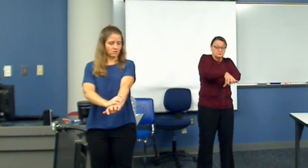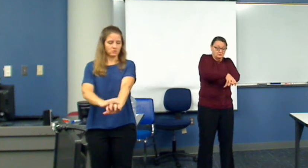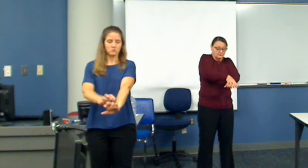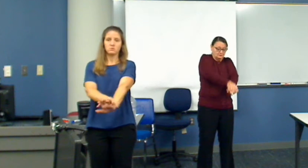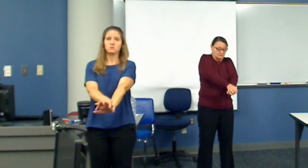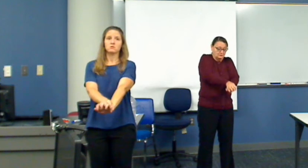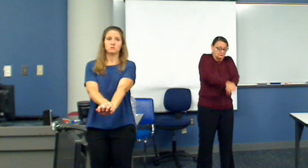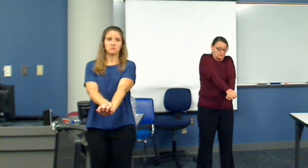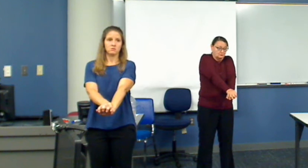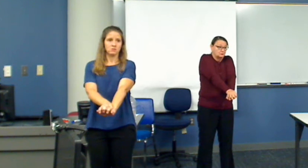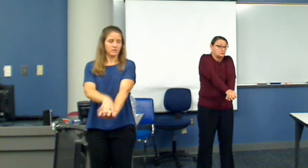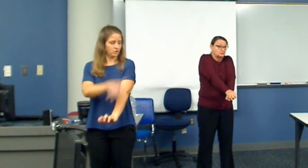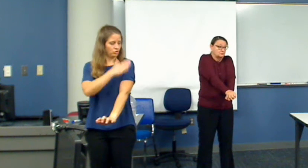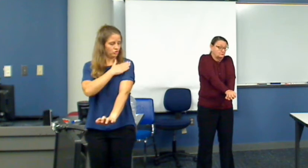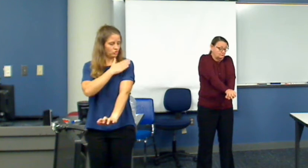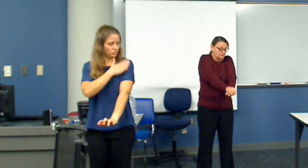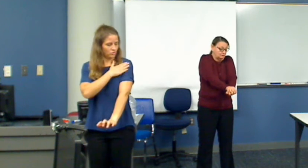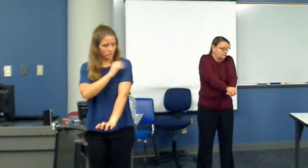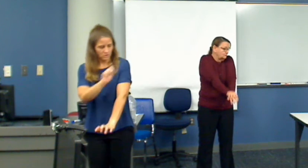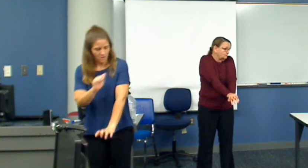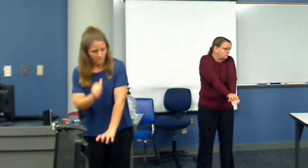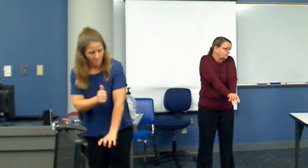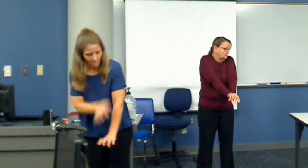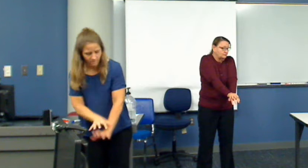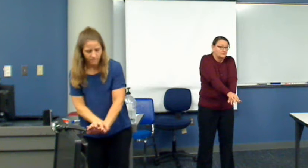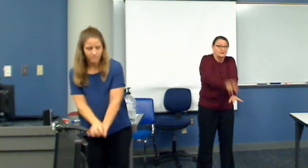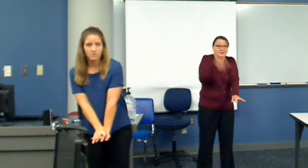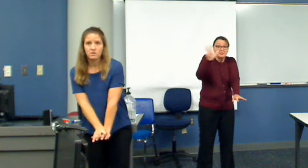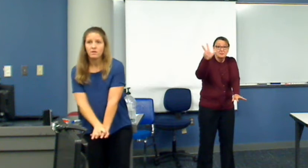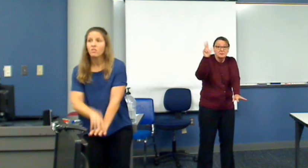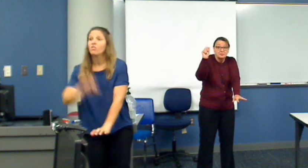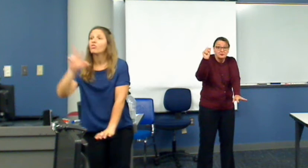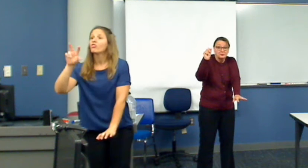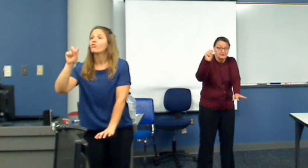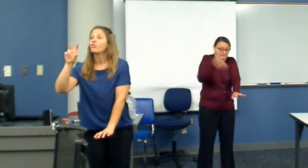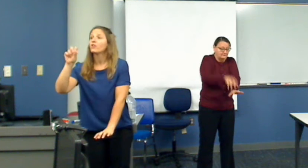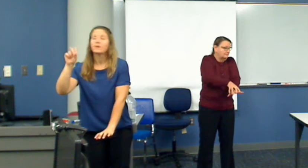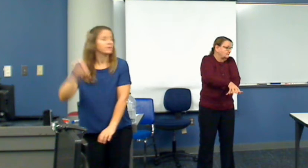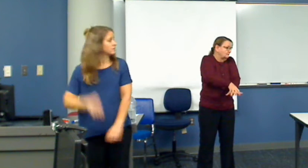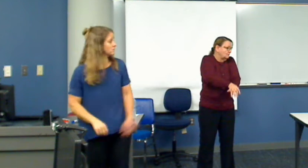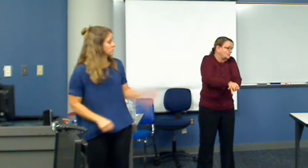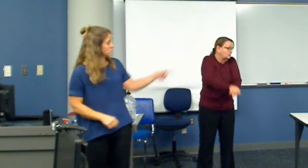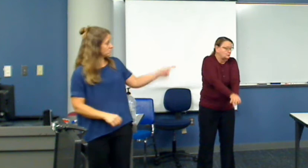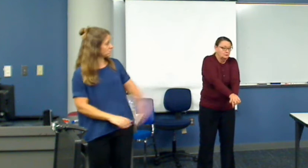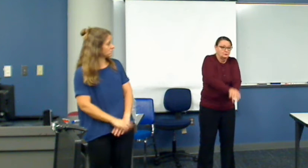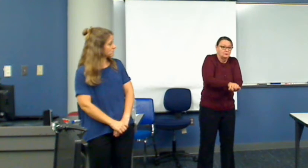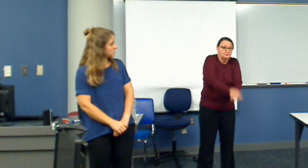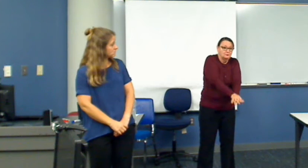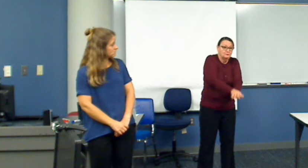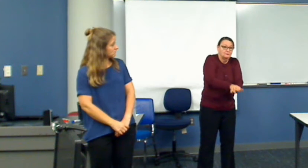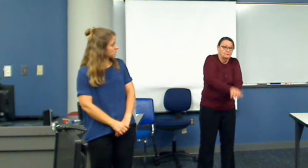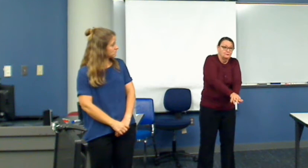arms. Okay? And then do 30 chest compressions. So it just looks like this.